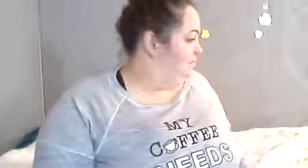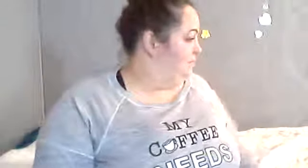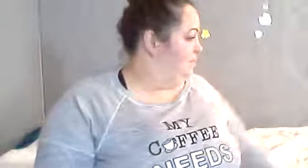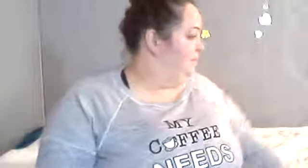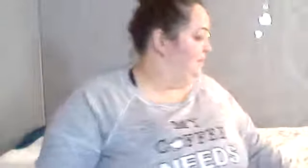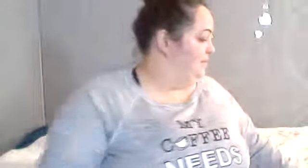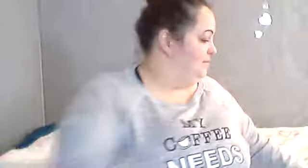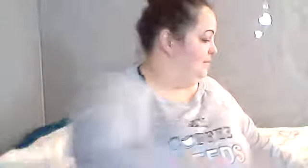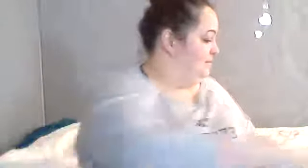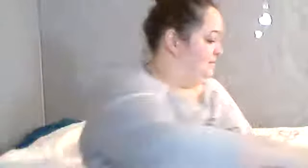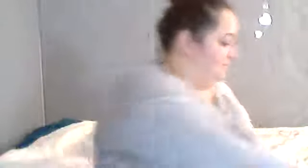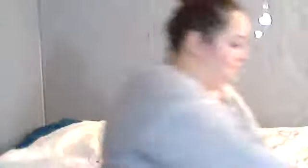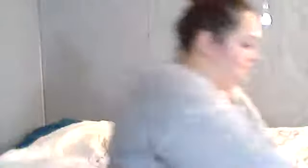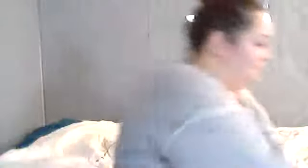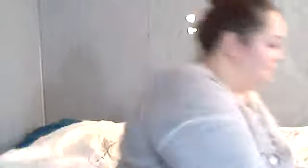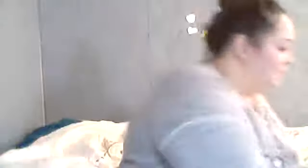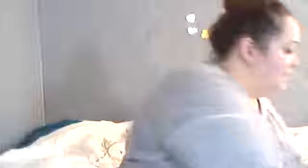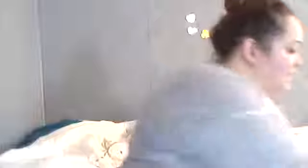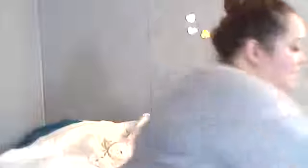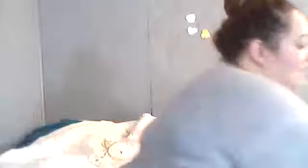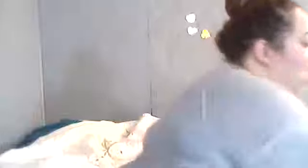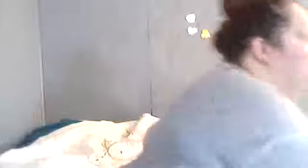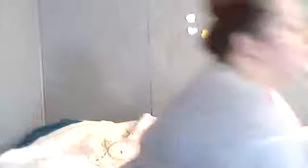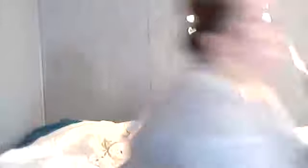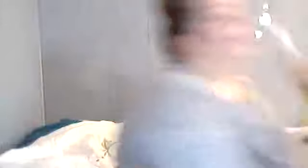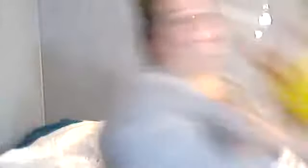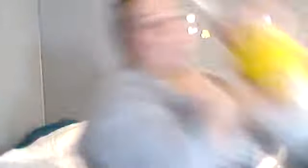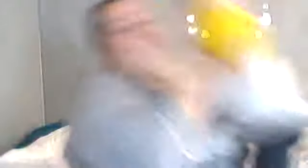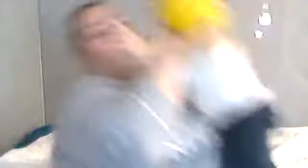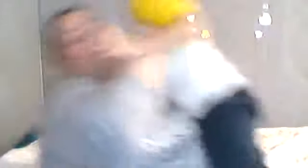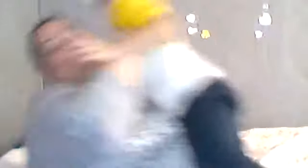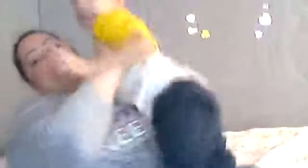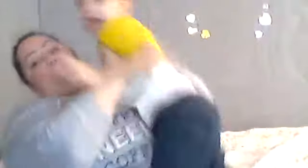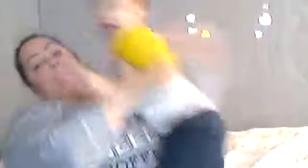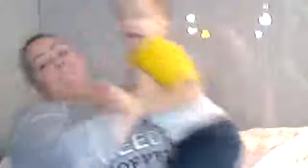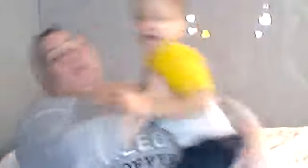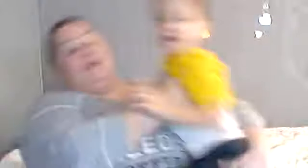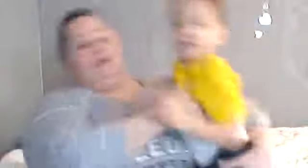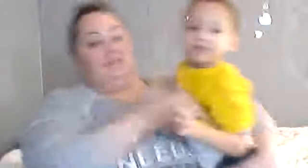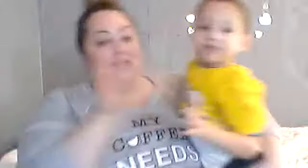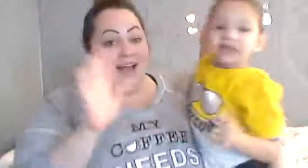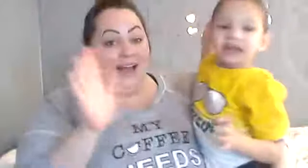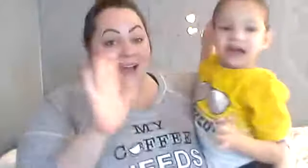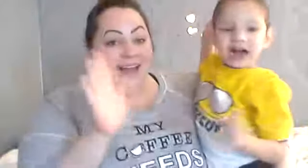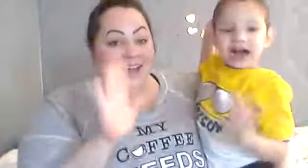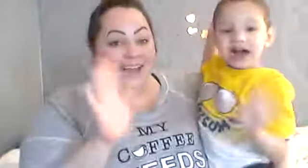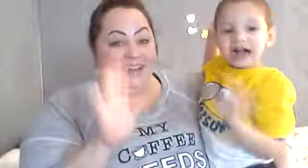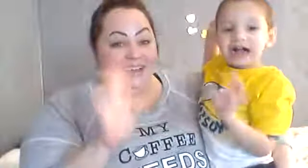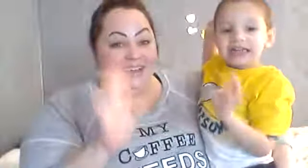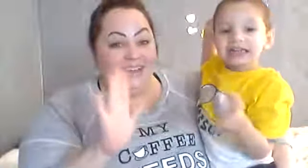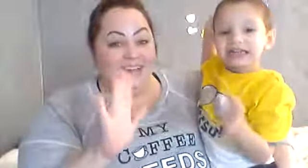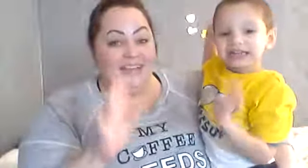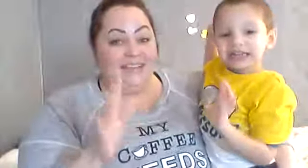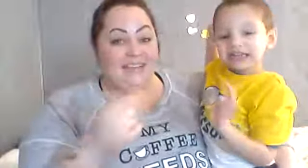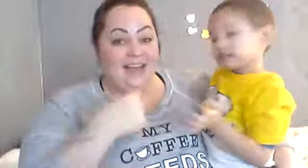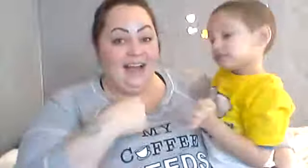Come here. Say hi to everybody. Hi. Say hi. Hi. Say